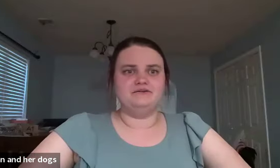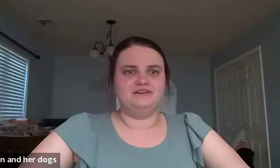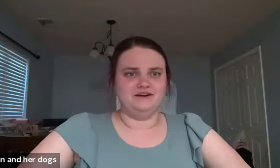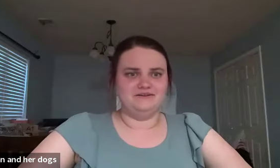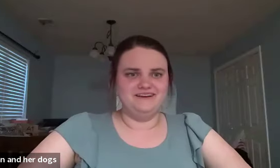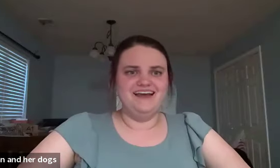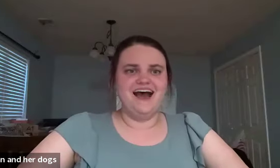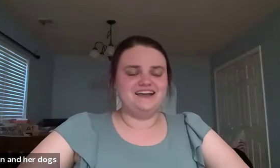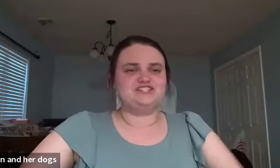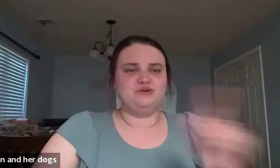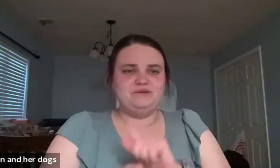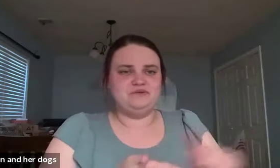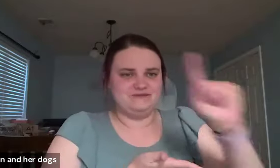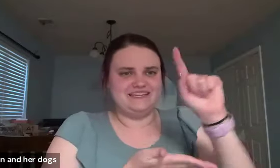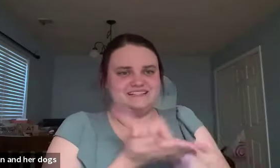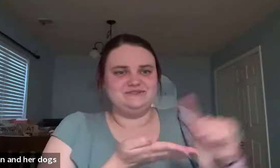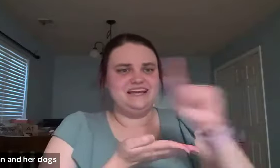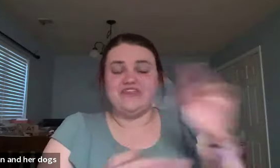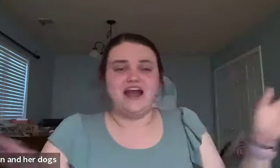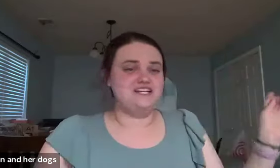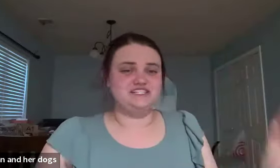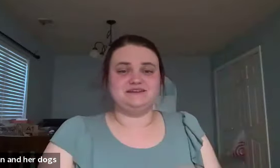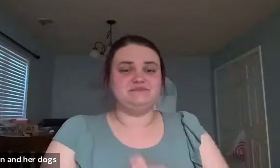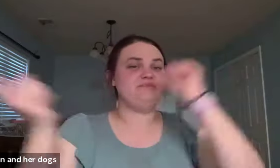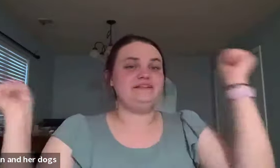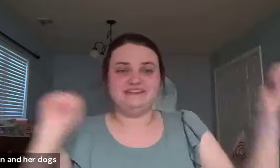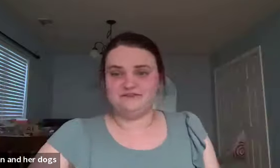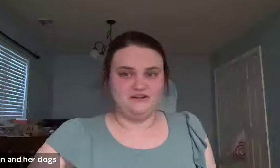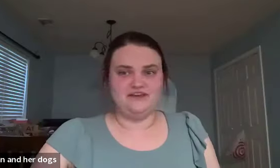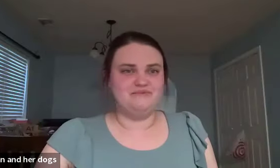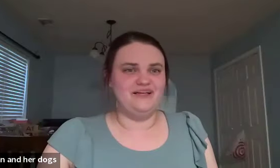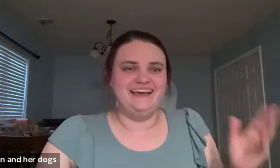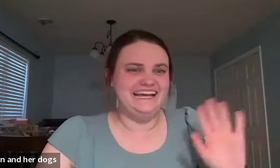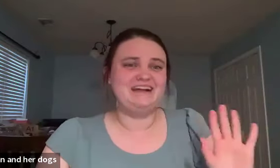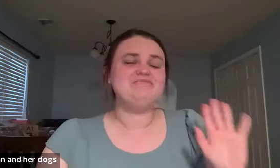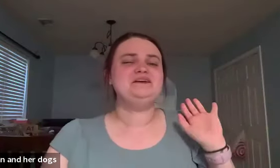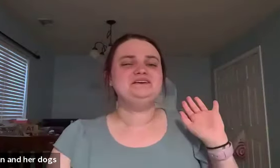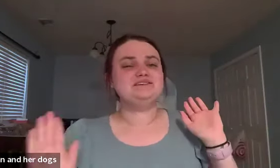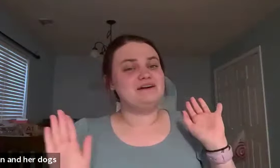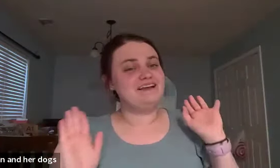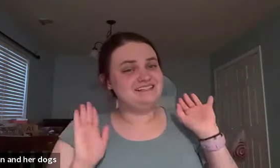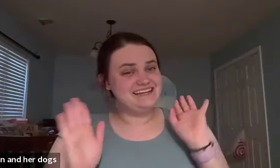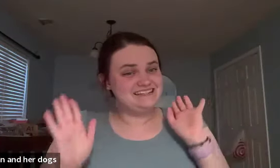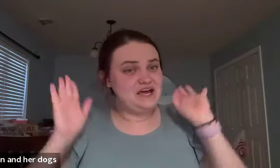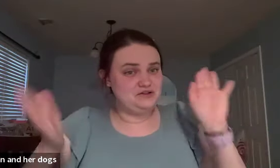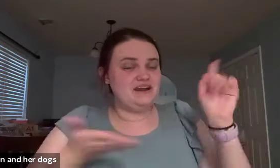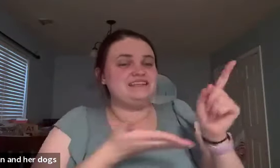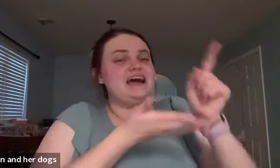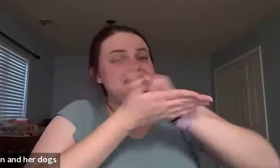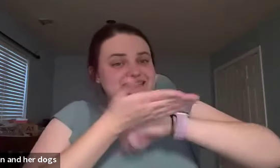oh no. I just told people it was next week and then I just did something completely different on them. Like, so I like to tell you guys, I